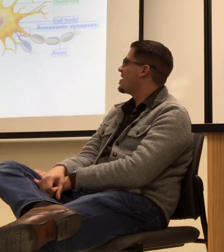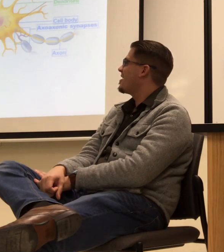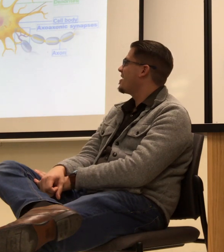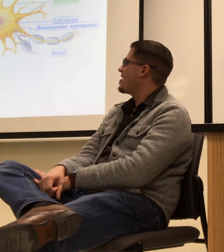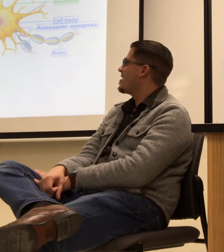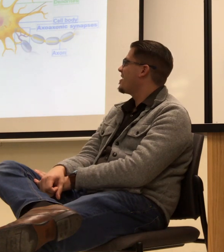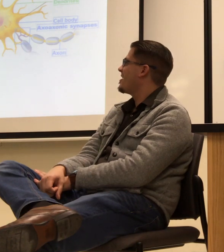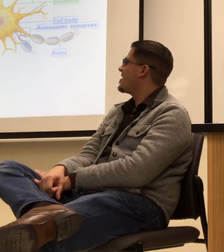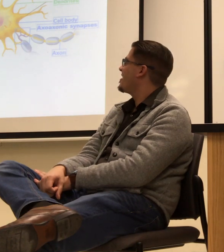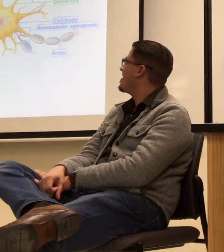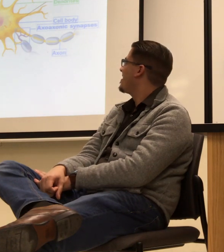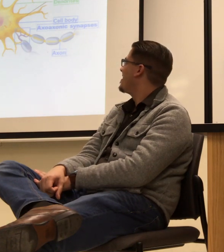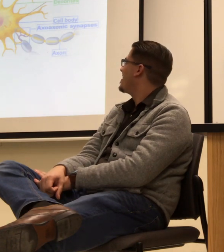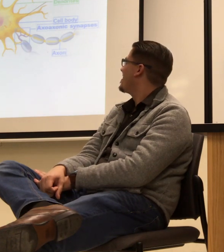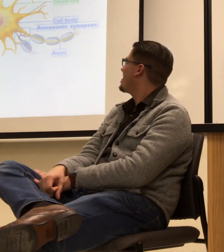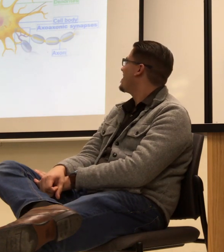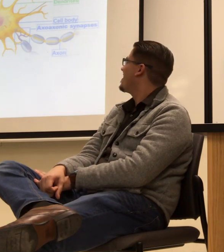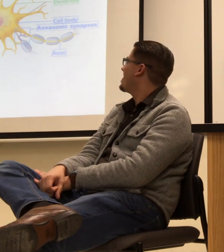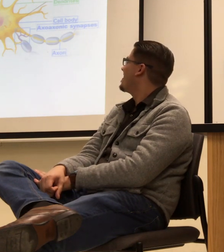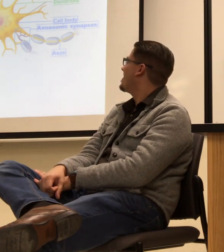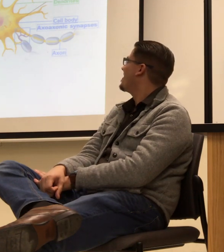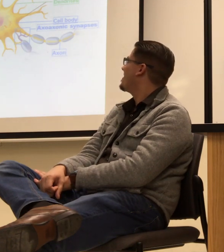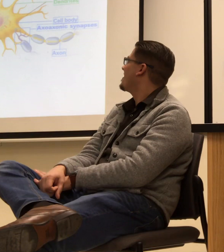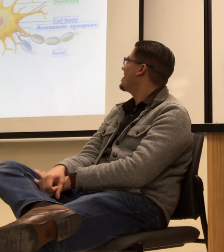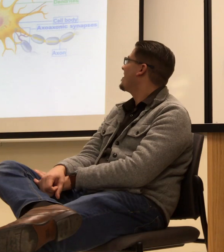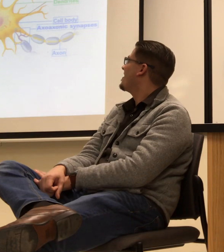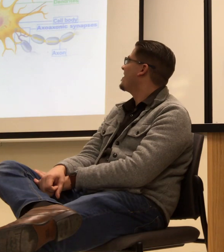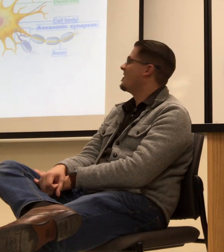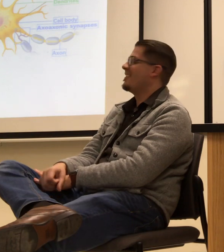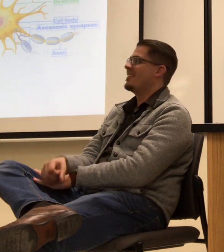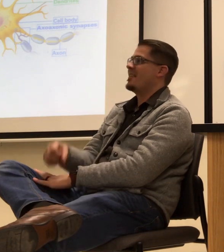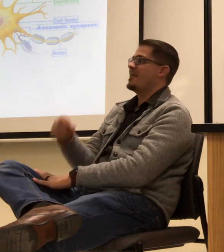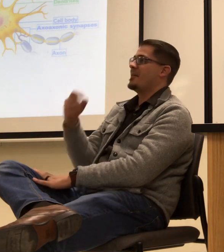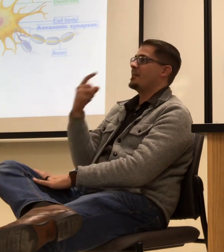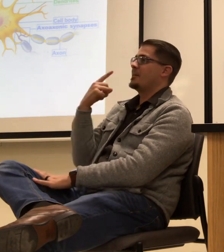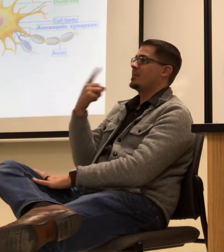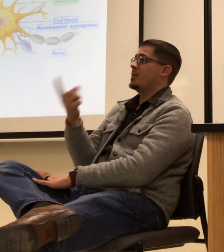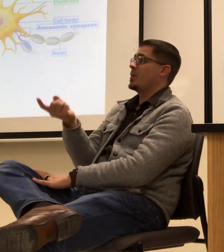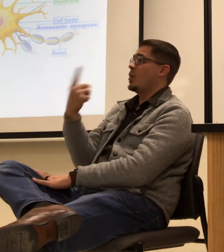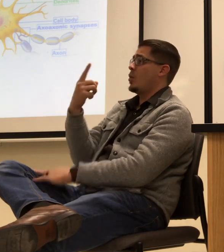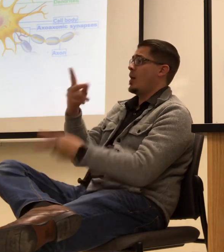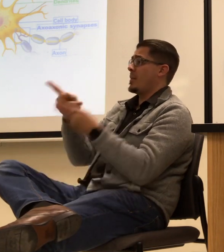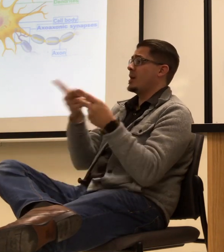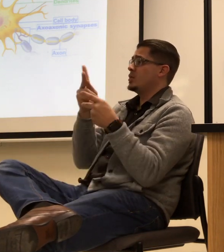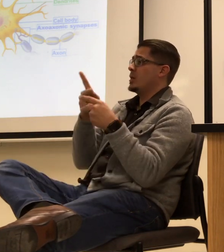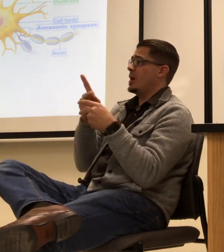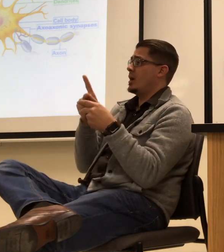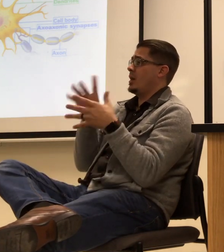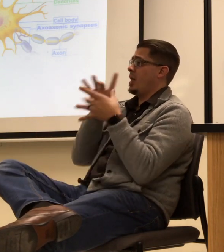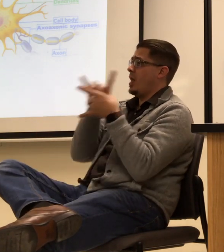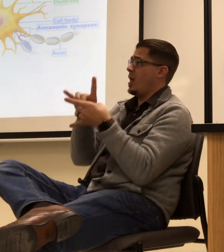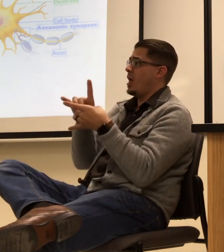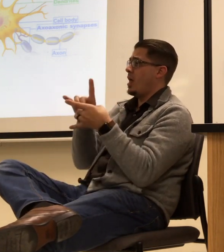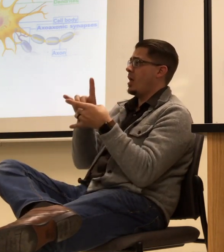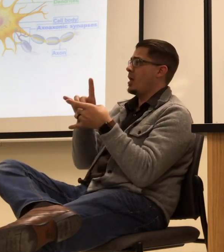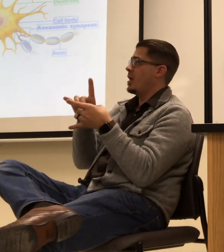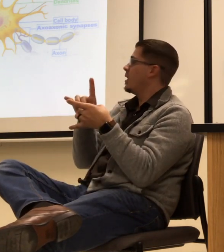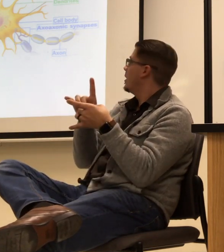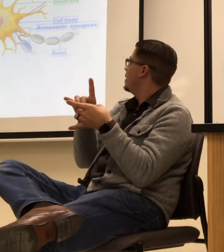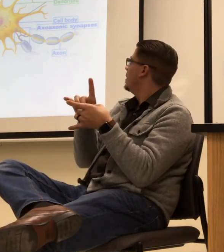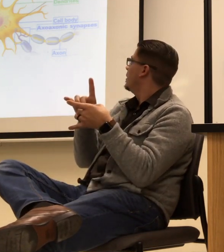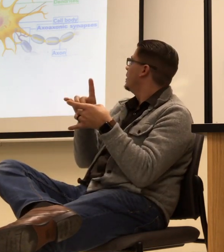This is my postsynaptic cell, and one area you could synapse onto it are those little